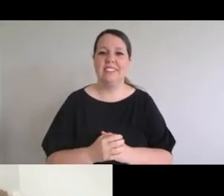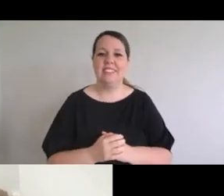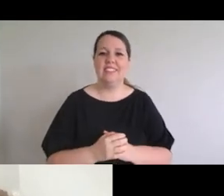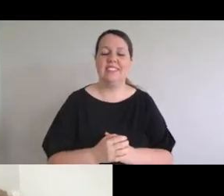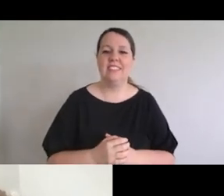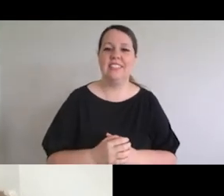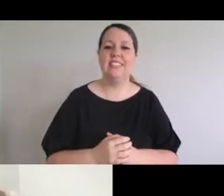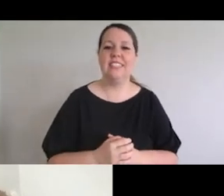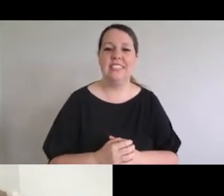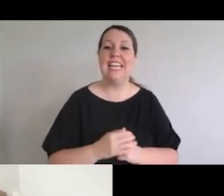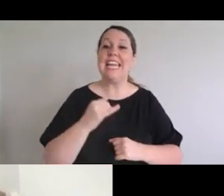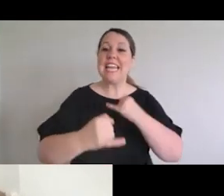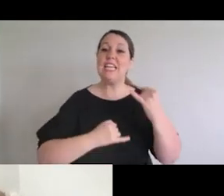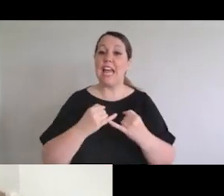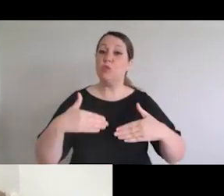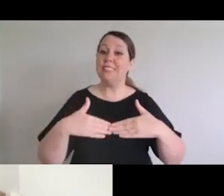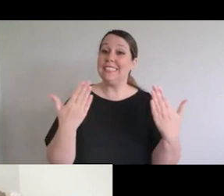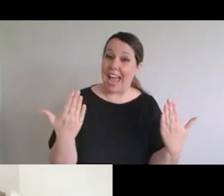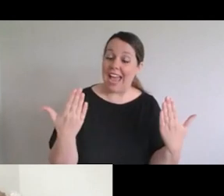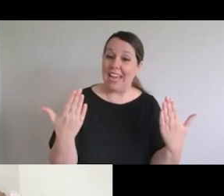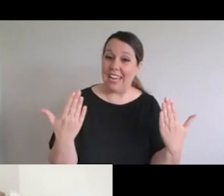Day of Disabled People.